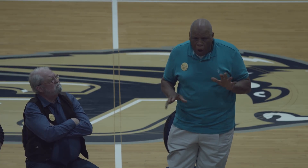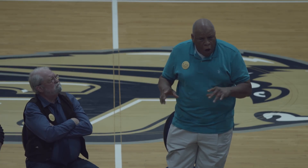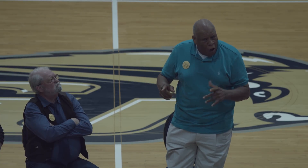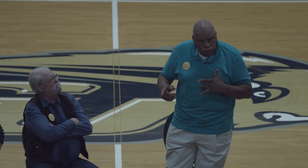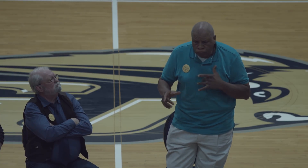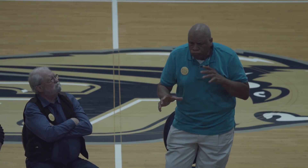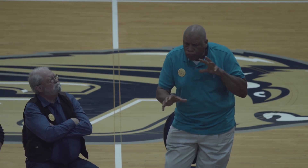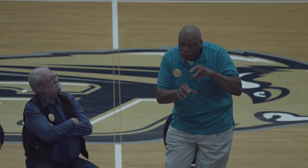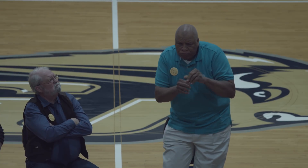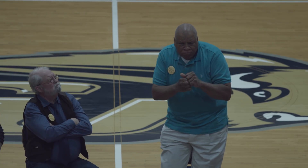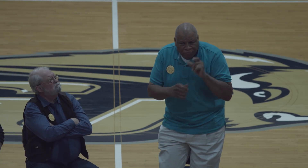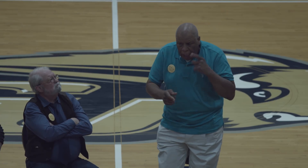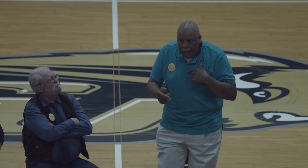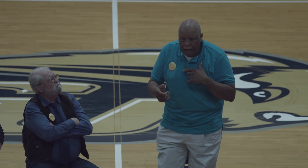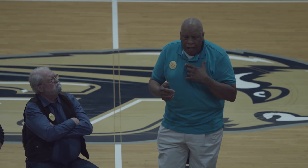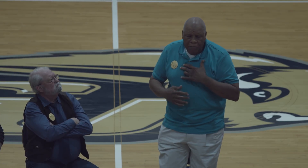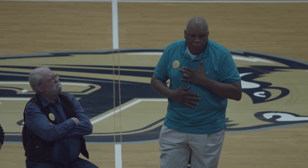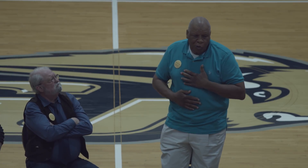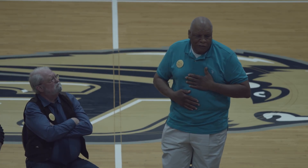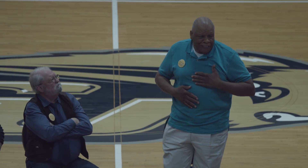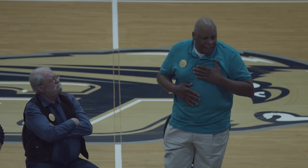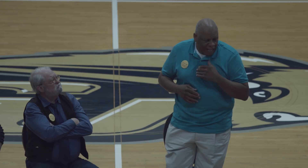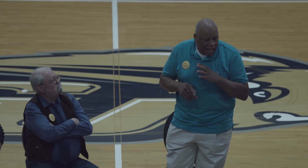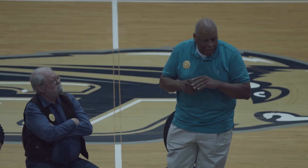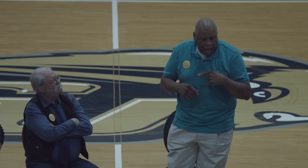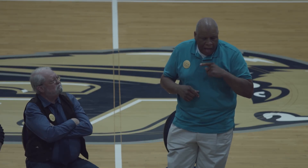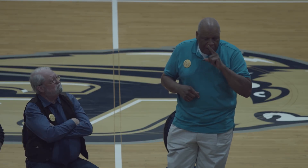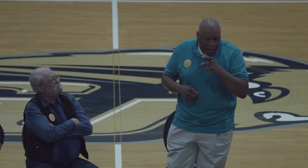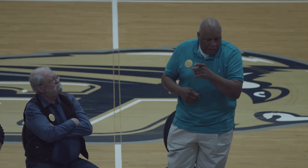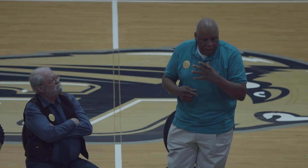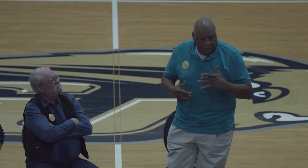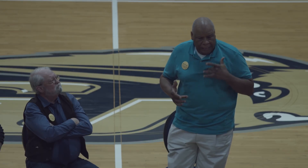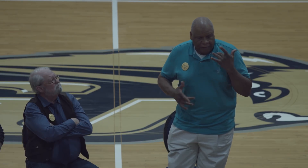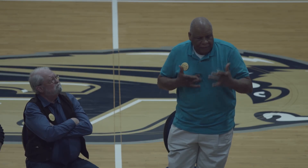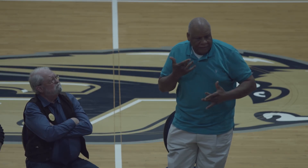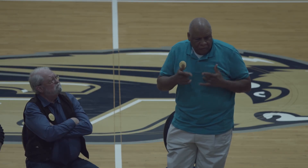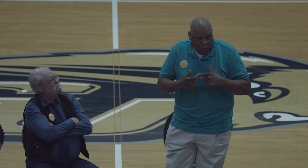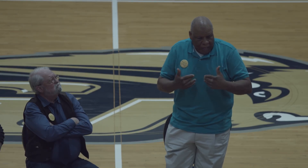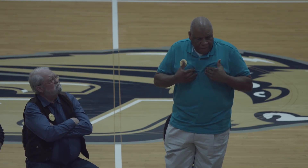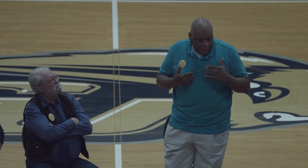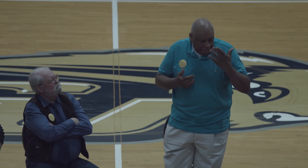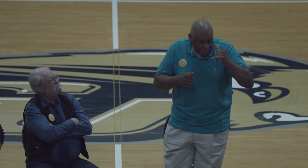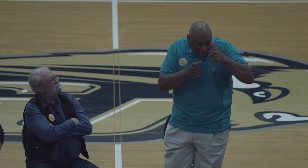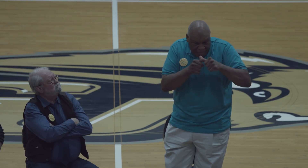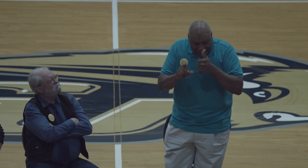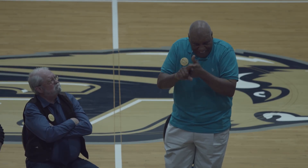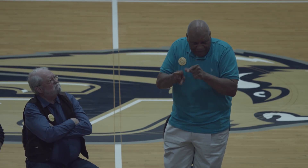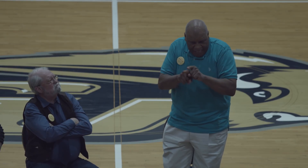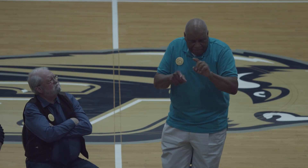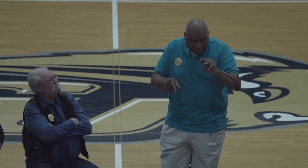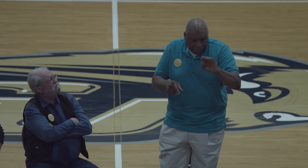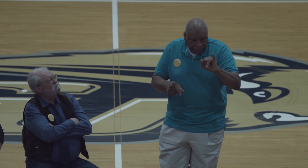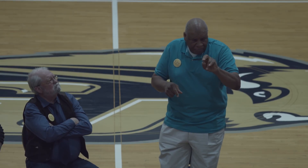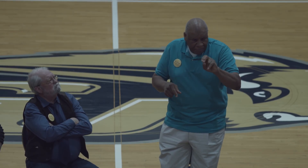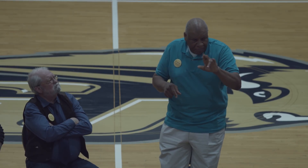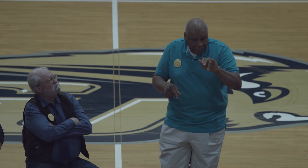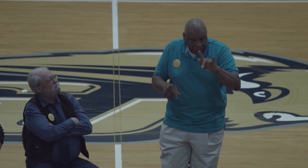was meaningful. That told me how important our movement was as deaf people, and that we mattered and that we were